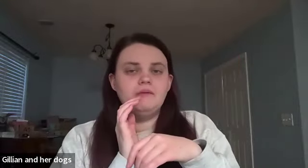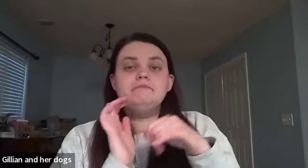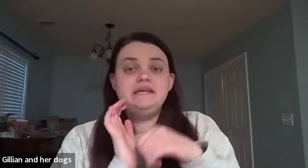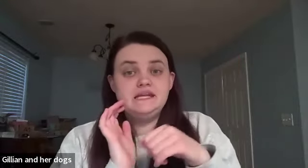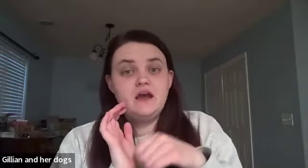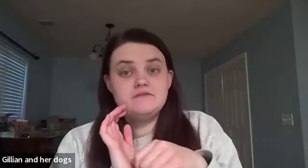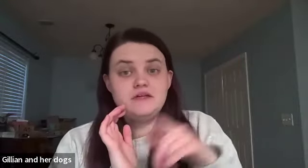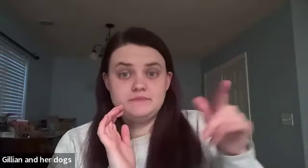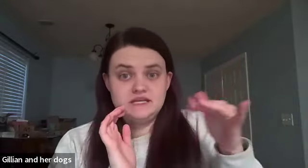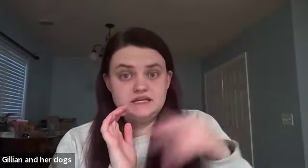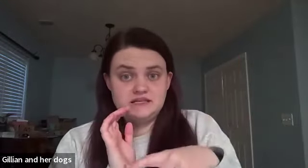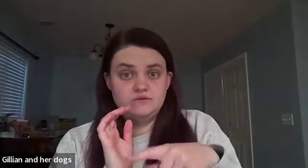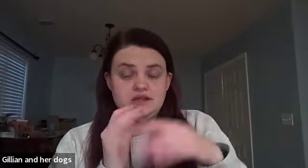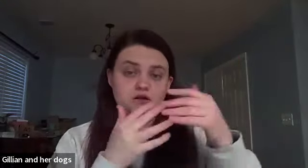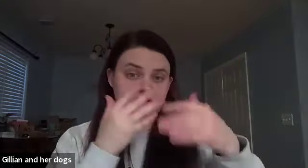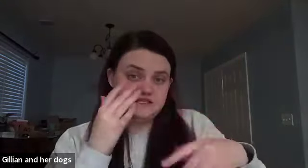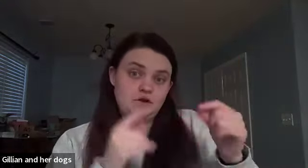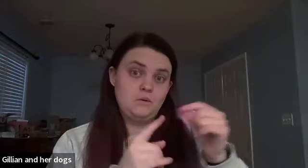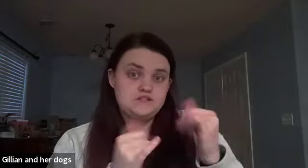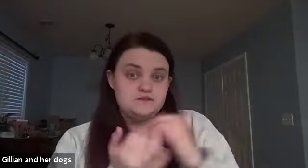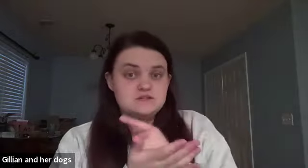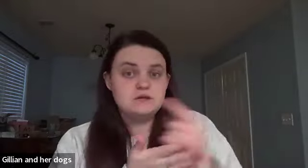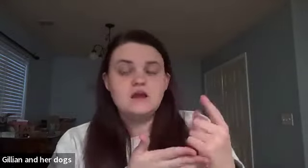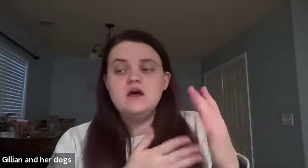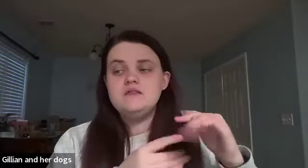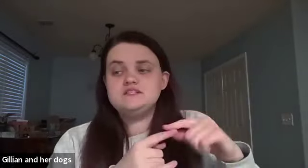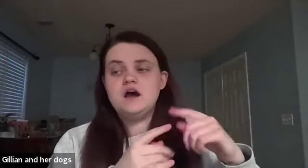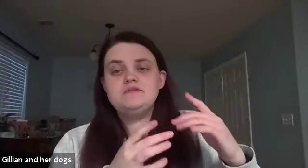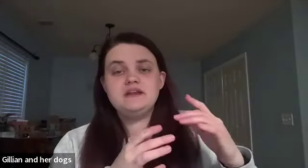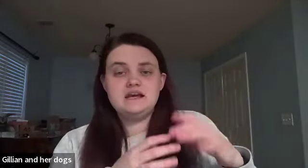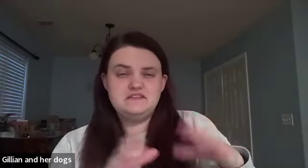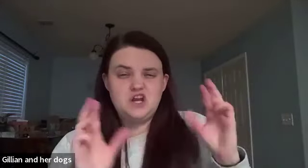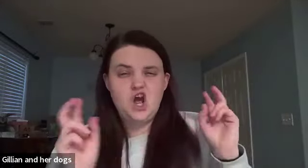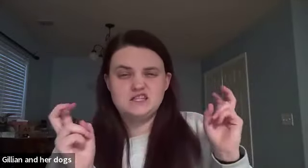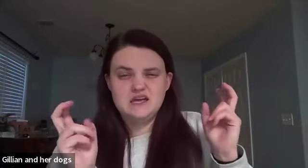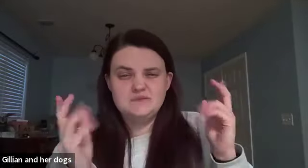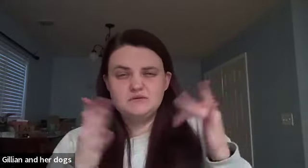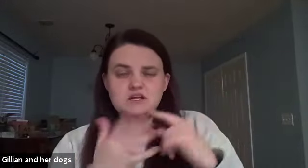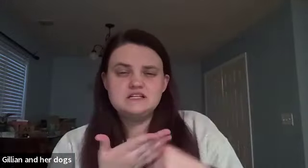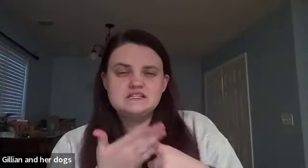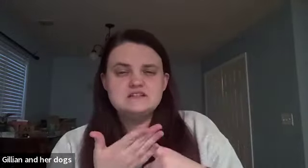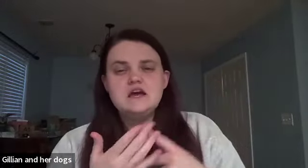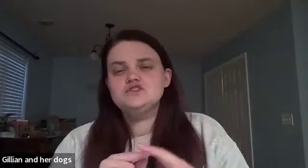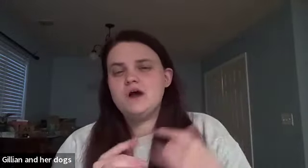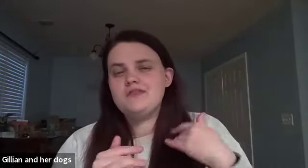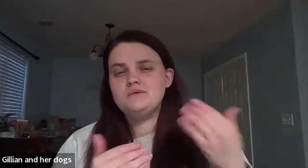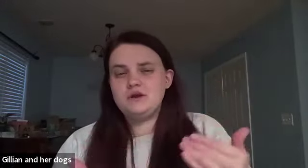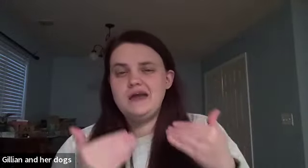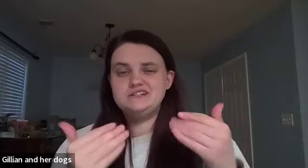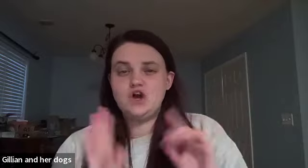little PDF that Miss Katie sent with like our list of our words for this week. The top of it has like the concepts like we're going to discuss. So I thought we'd go ahead and